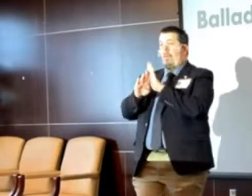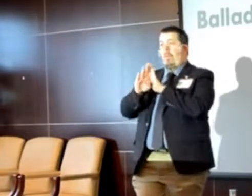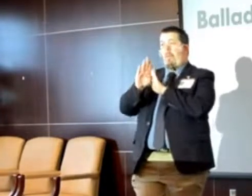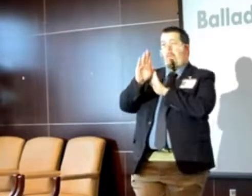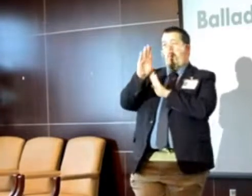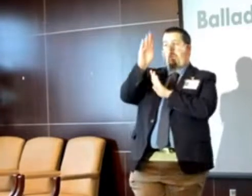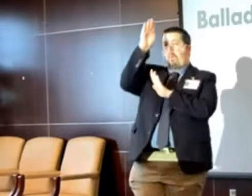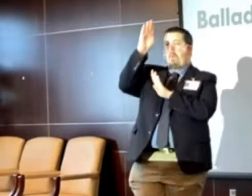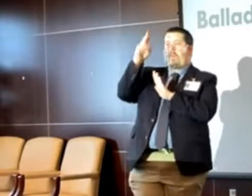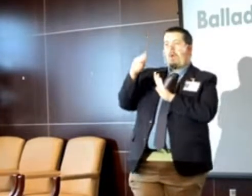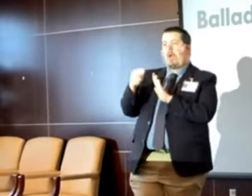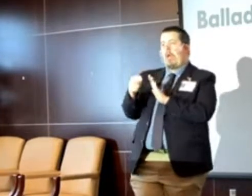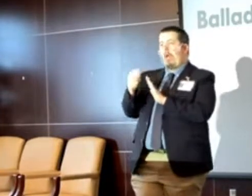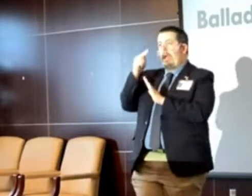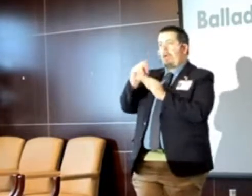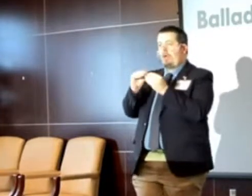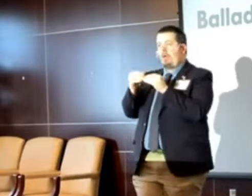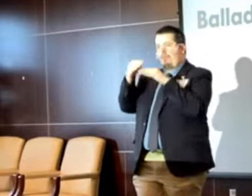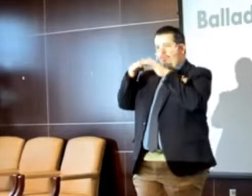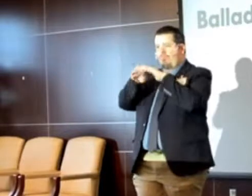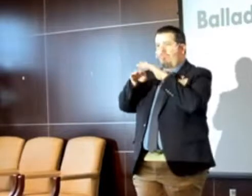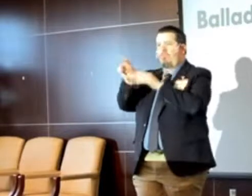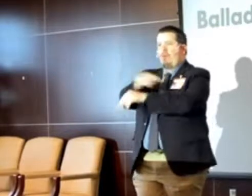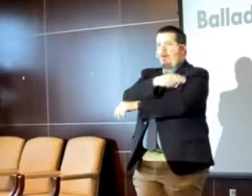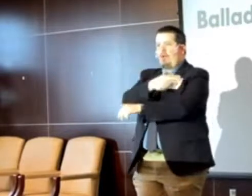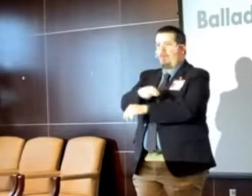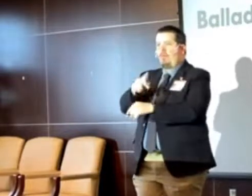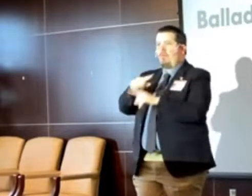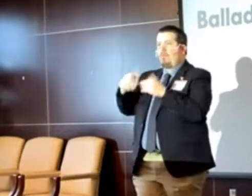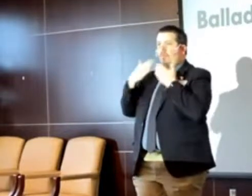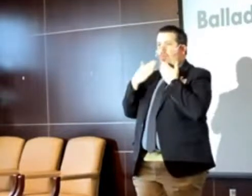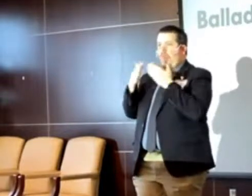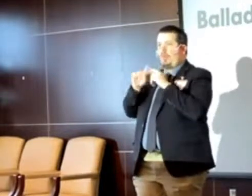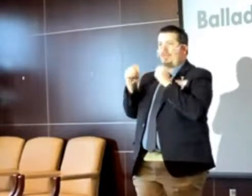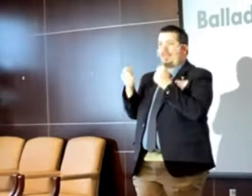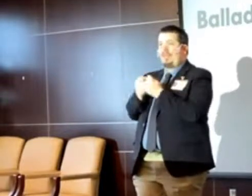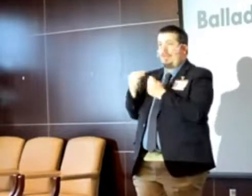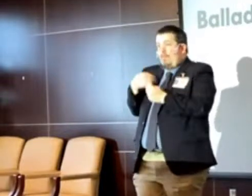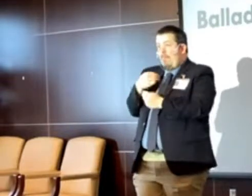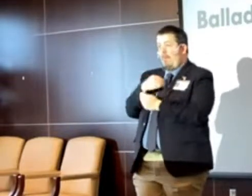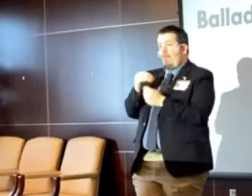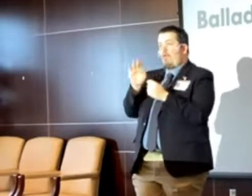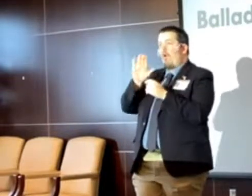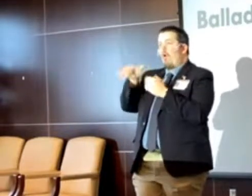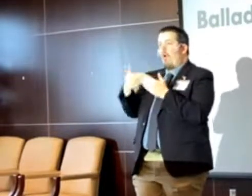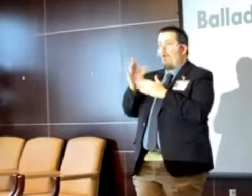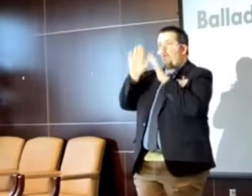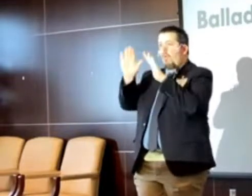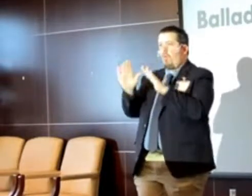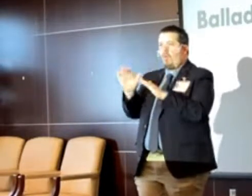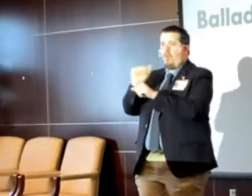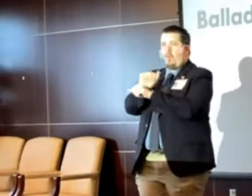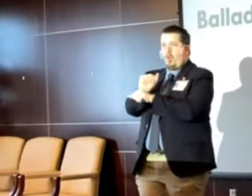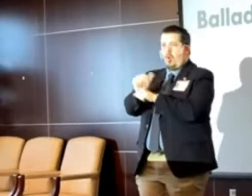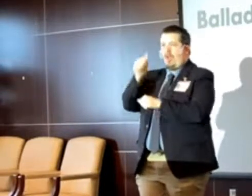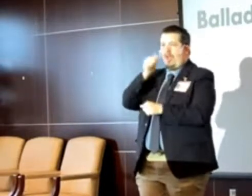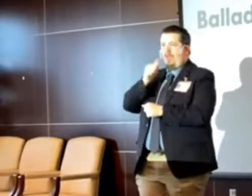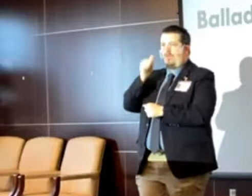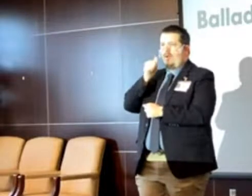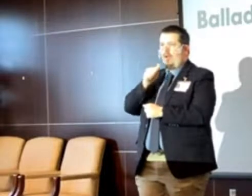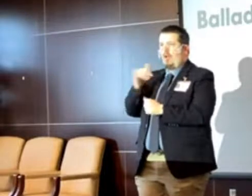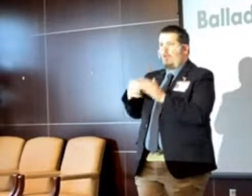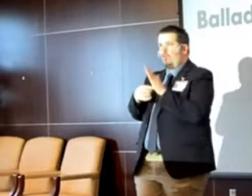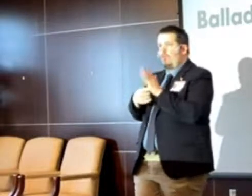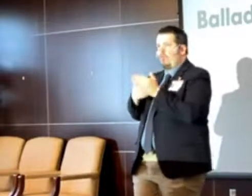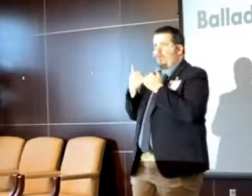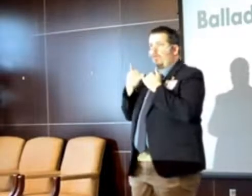number of inpatients across our system. And just want to say thank you to our team members for all the great work that they do every single day. So I'll